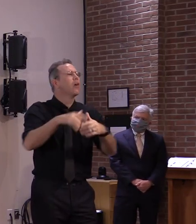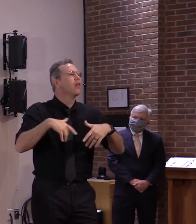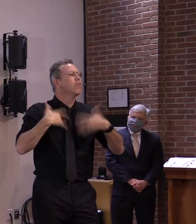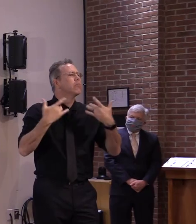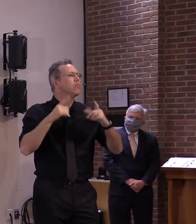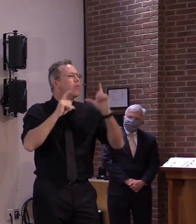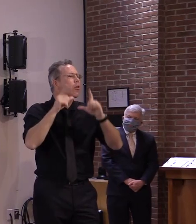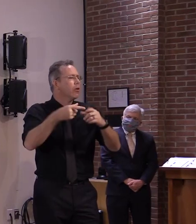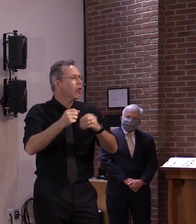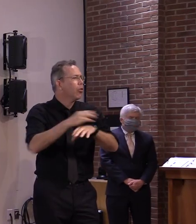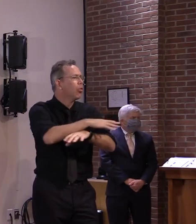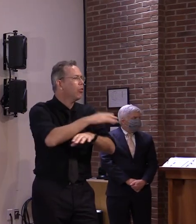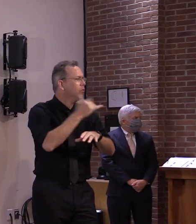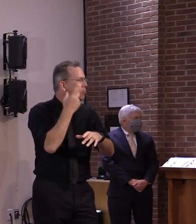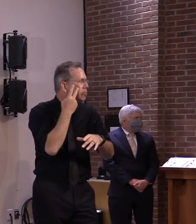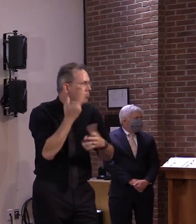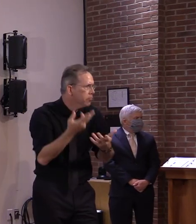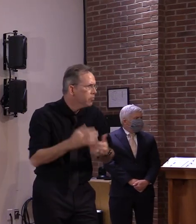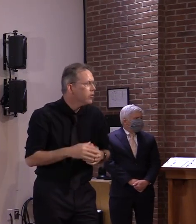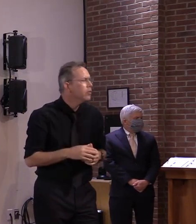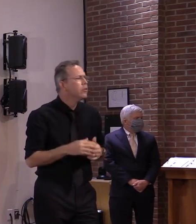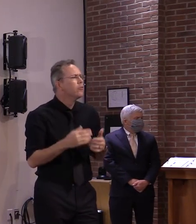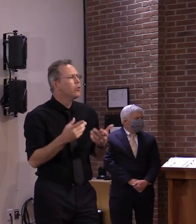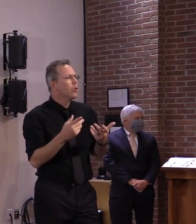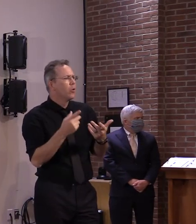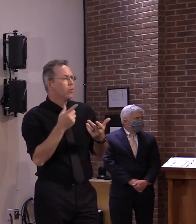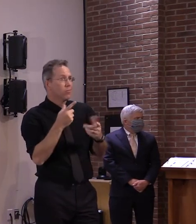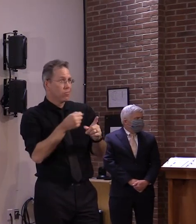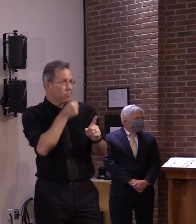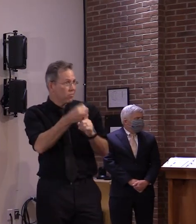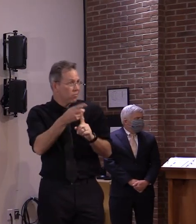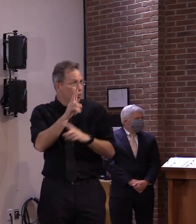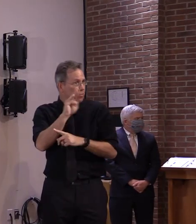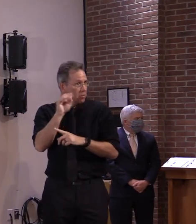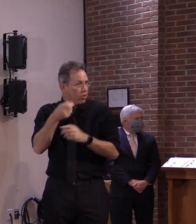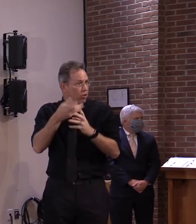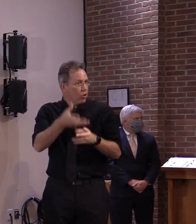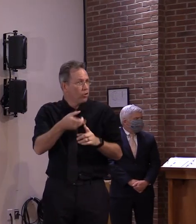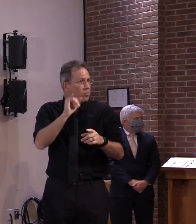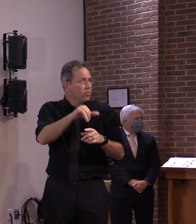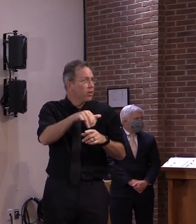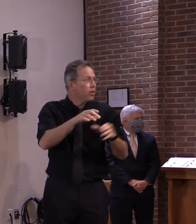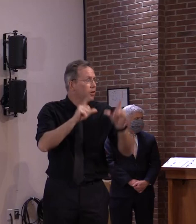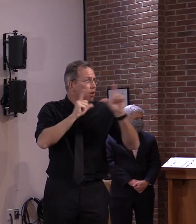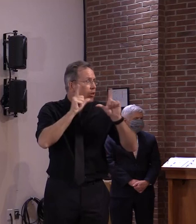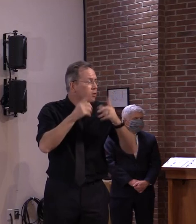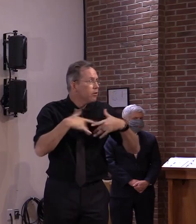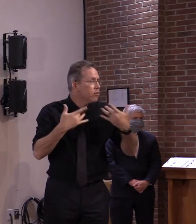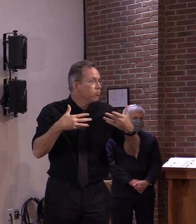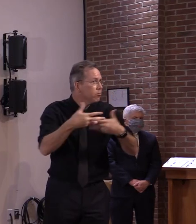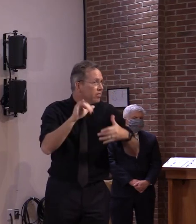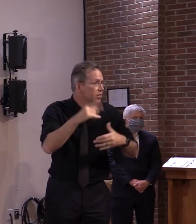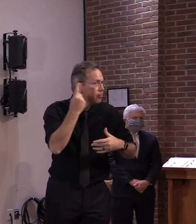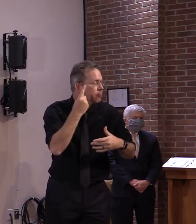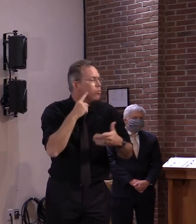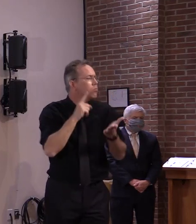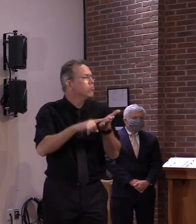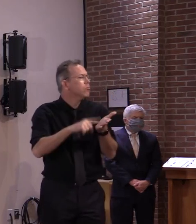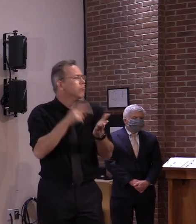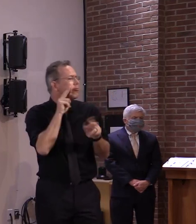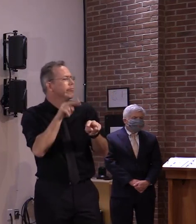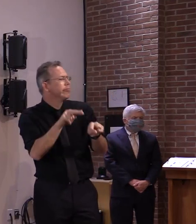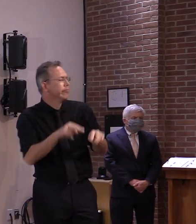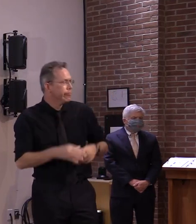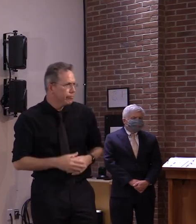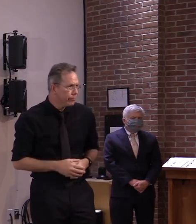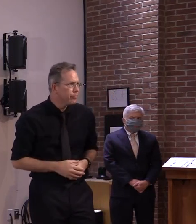it's not involving the campus. And lastly, Bev, the schools, Secretary French had mentioned that built